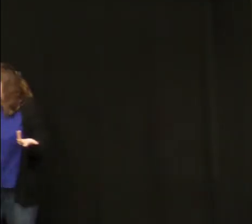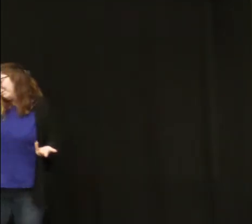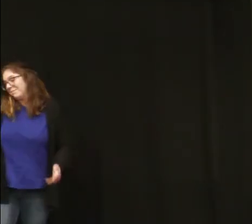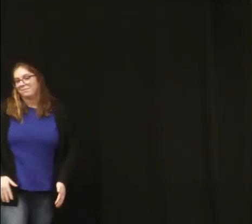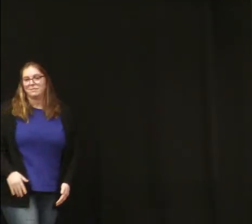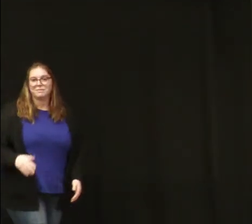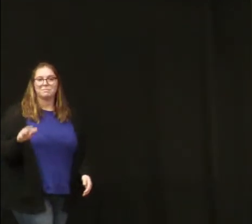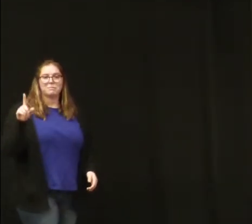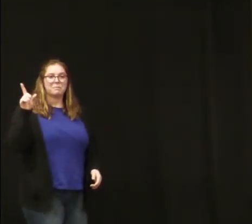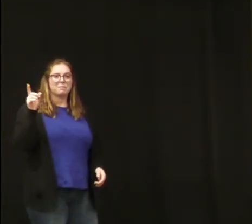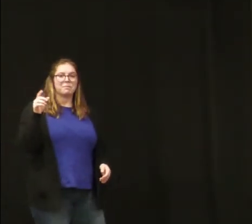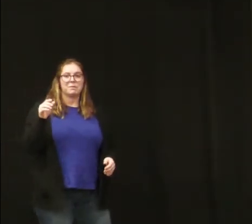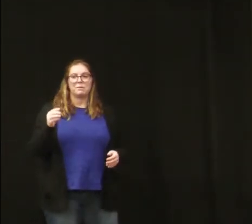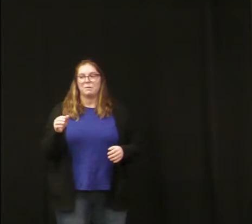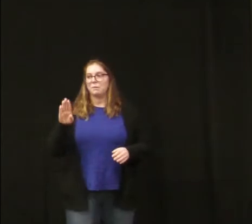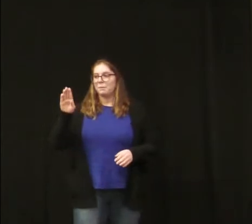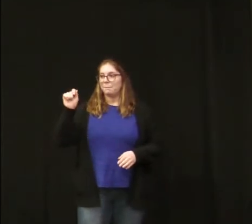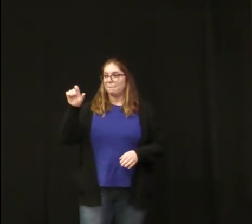find at least one baseline statement?